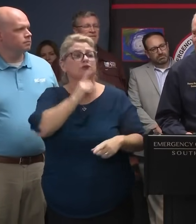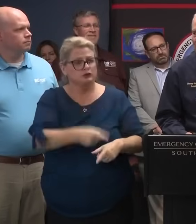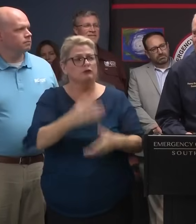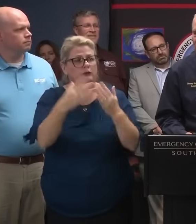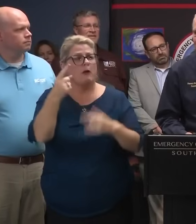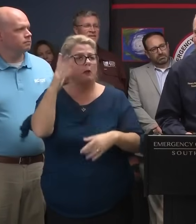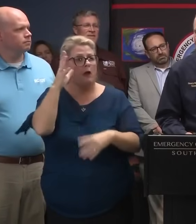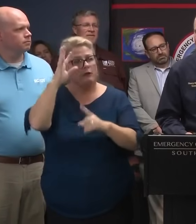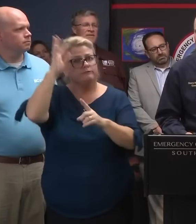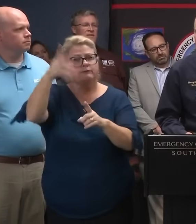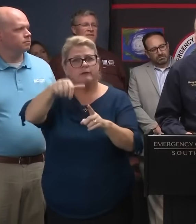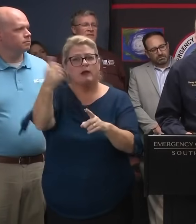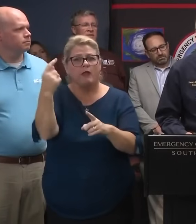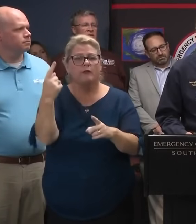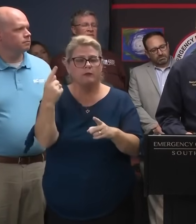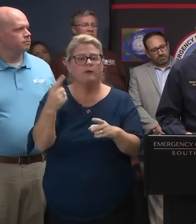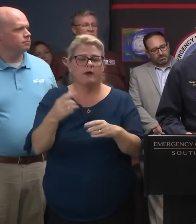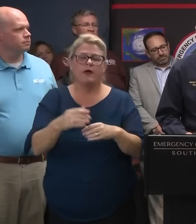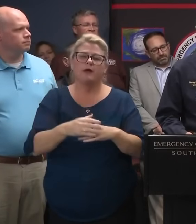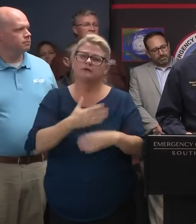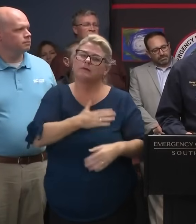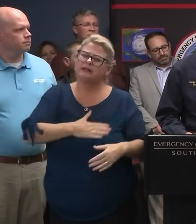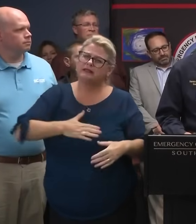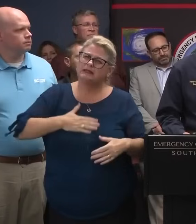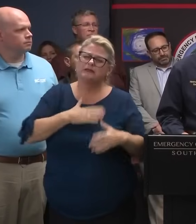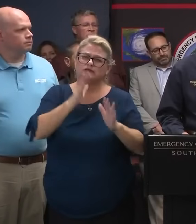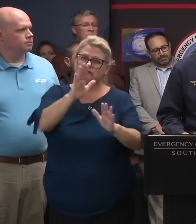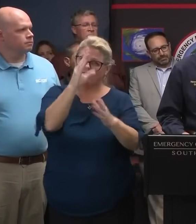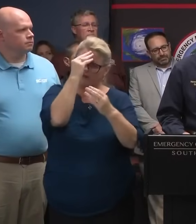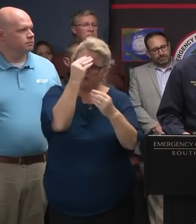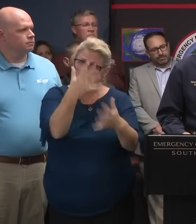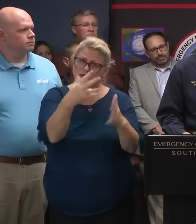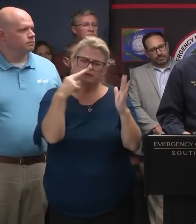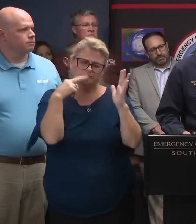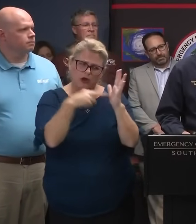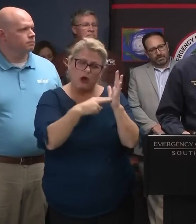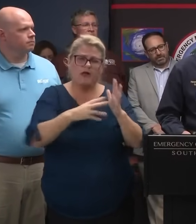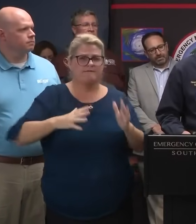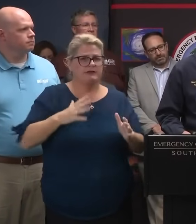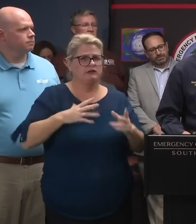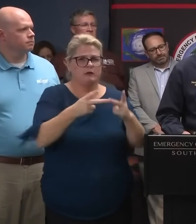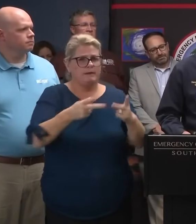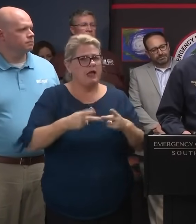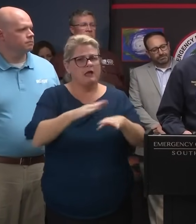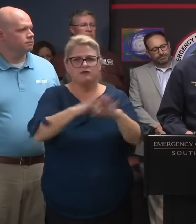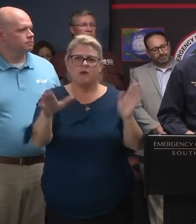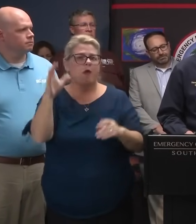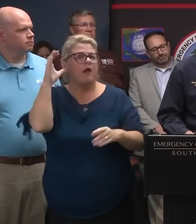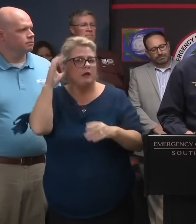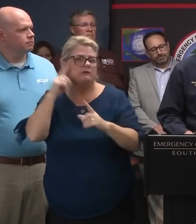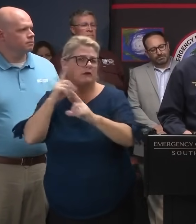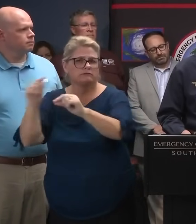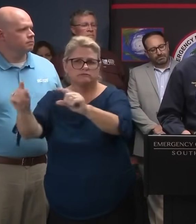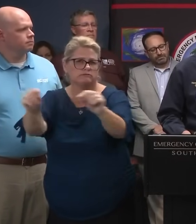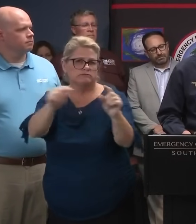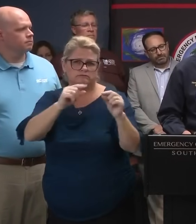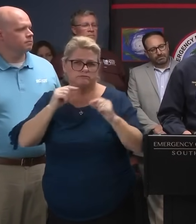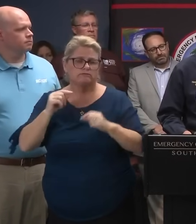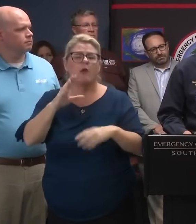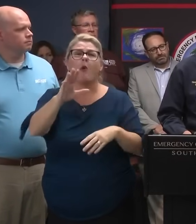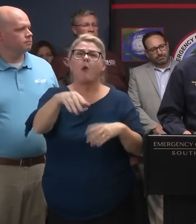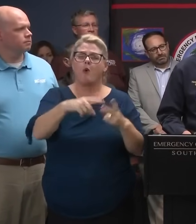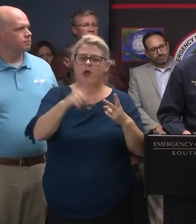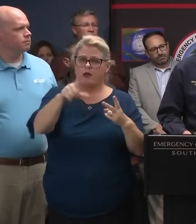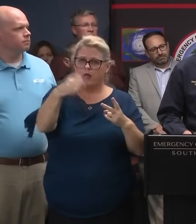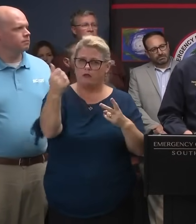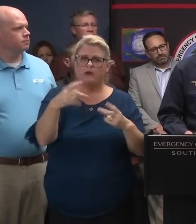right behind it before long. So please get your information from official sources. And also, the another one,